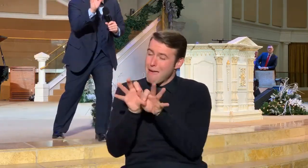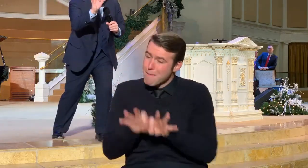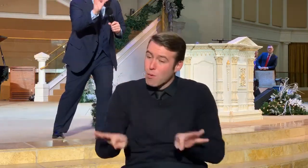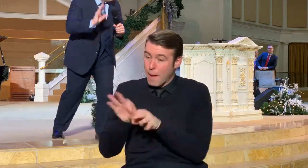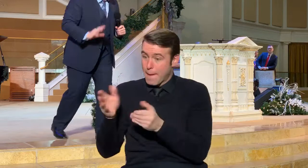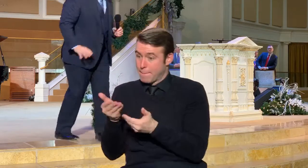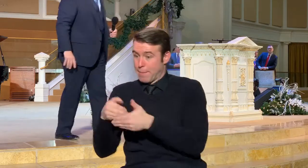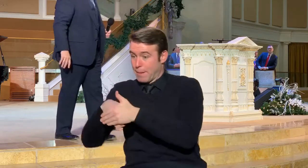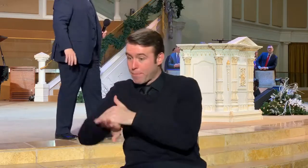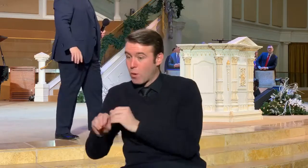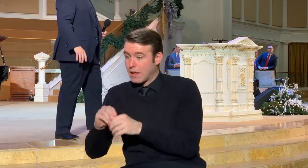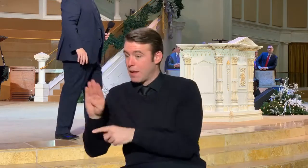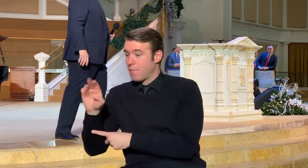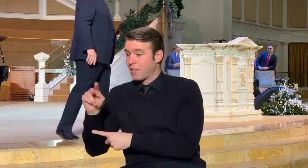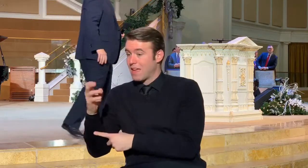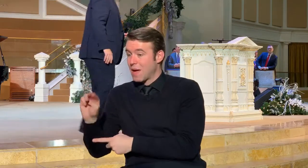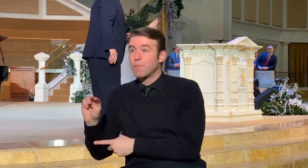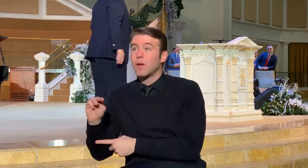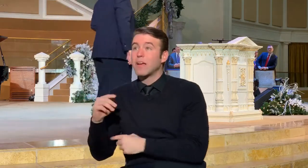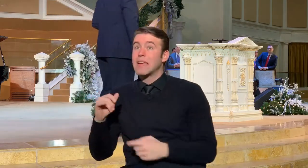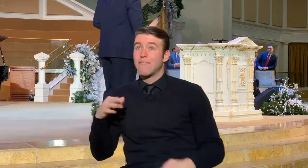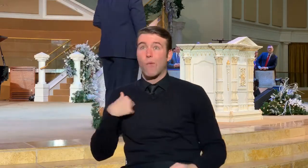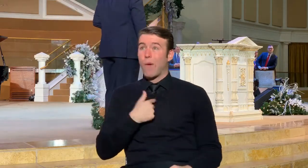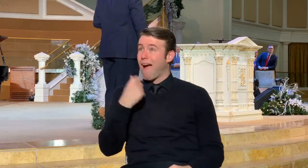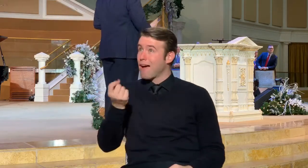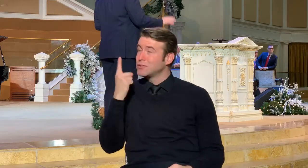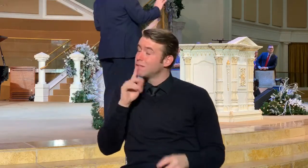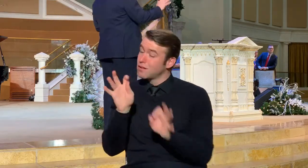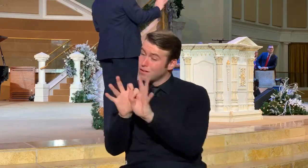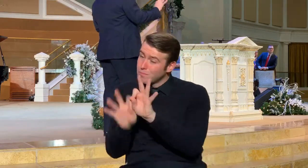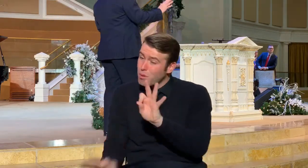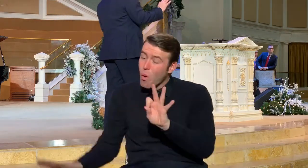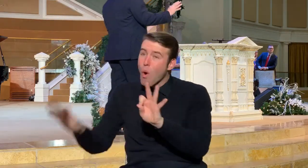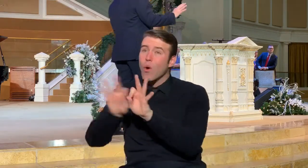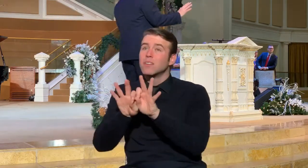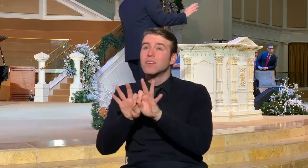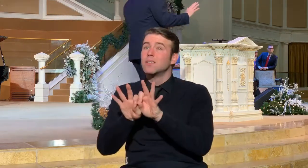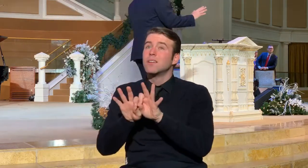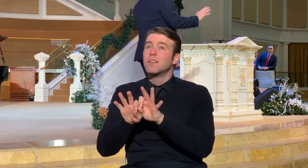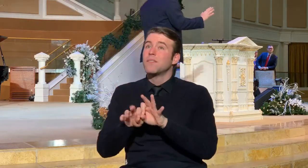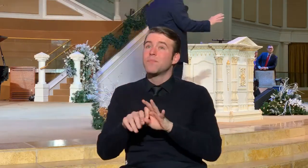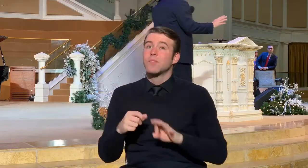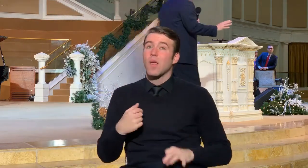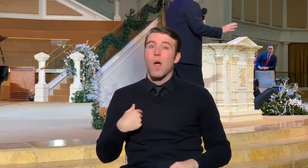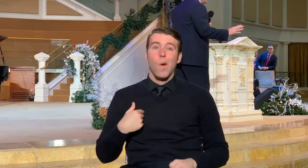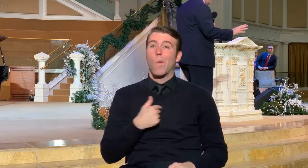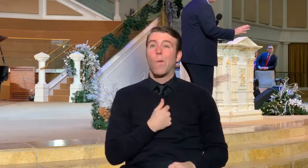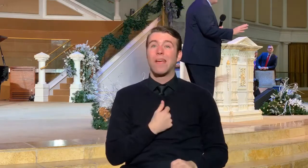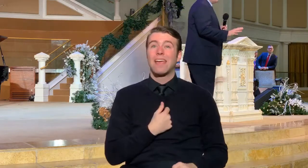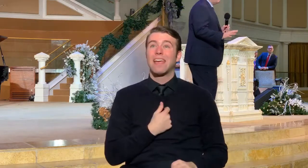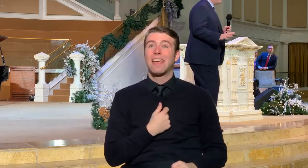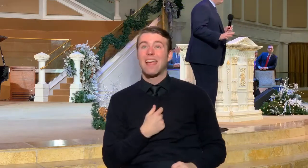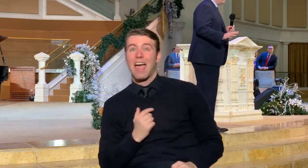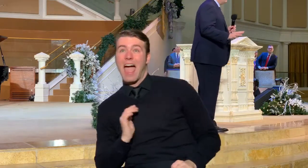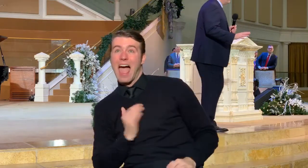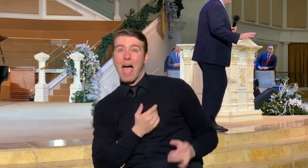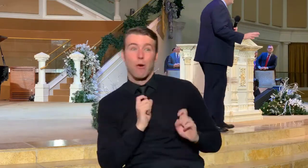born in Bethlehem. Yeah. I don't think we'd be in a hurry to go open our presents.